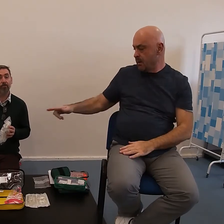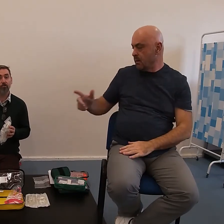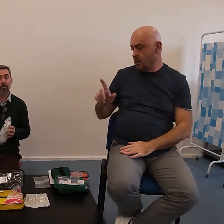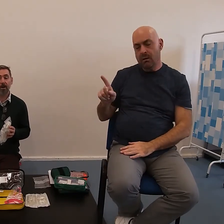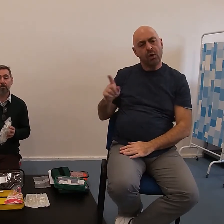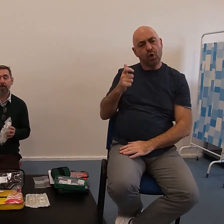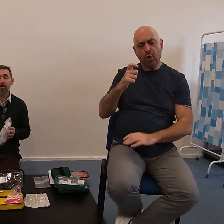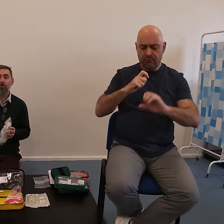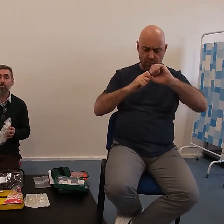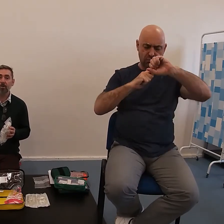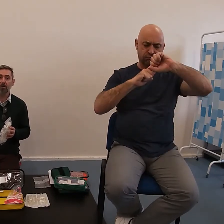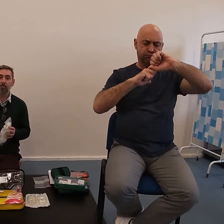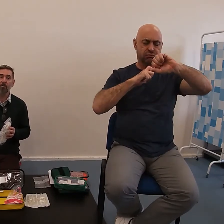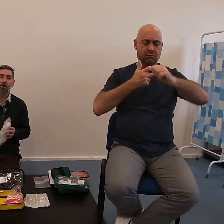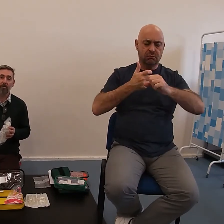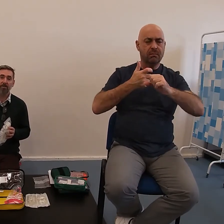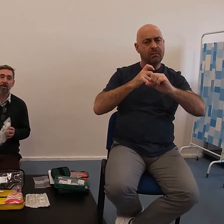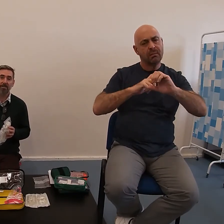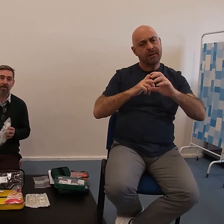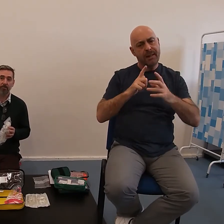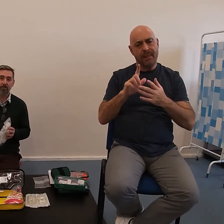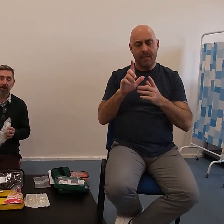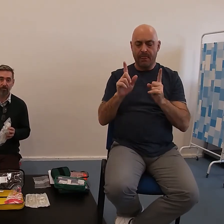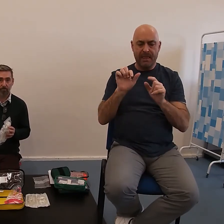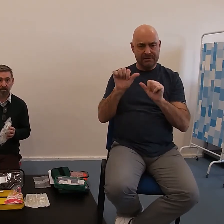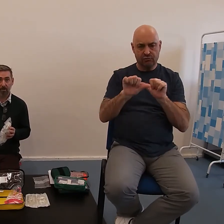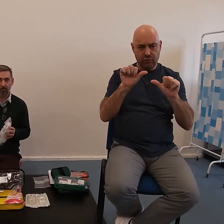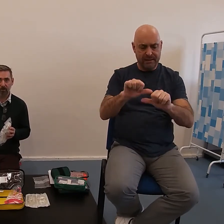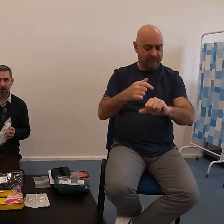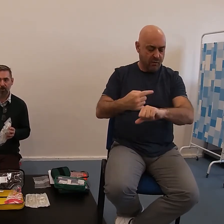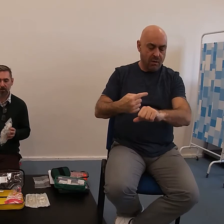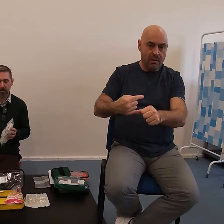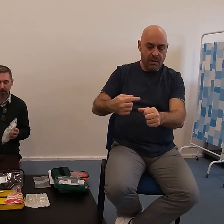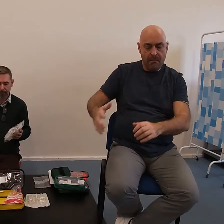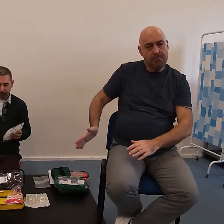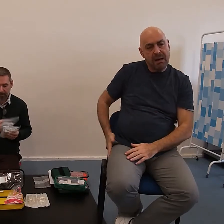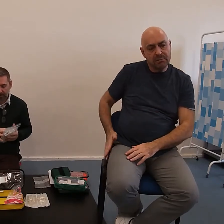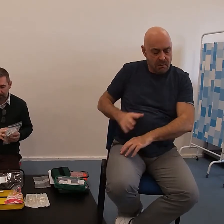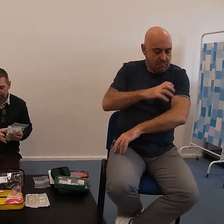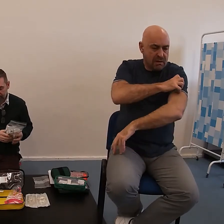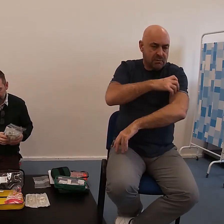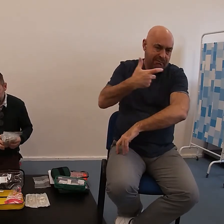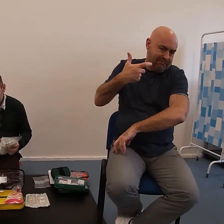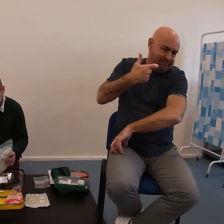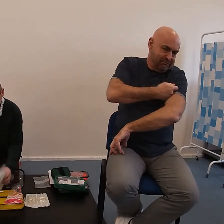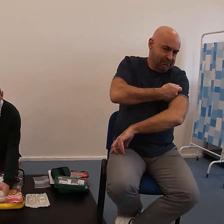they're good for drawing up, but they're also your primary size needle for intramuscular injections.